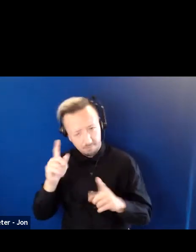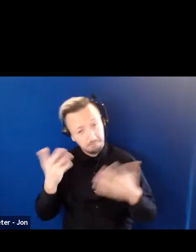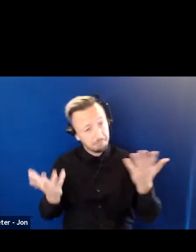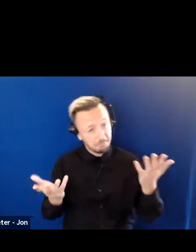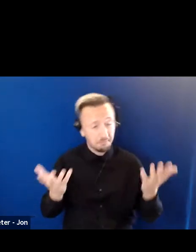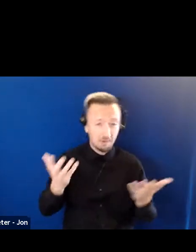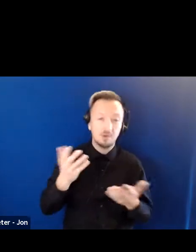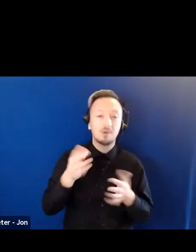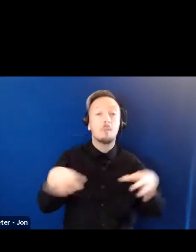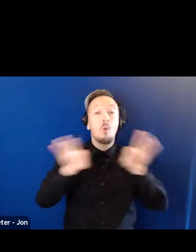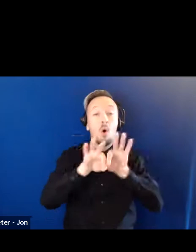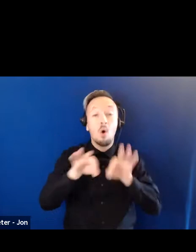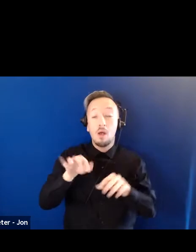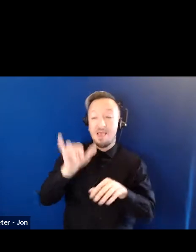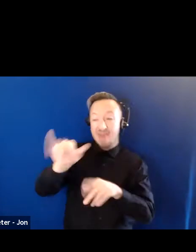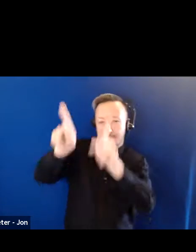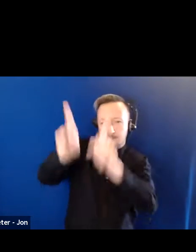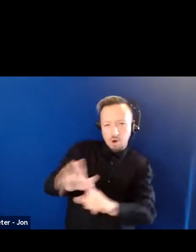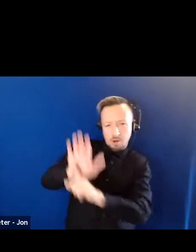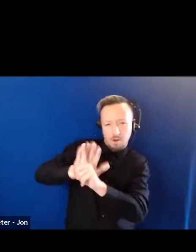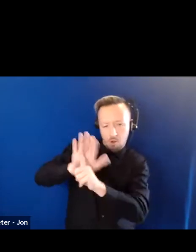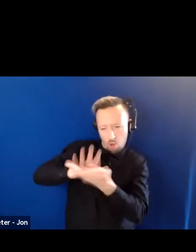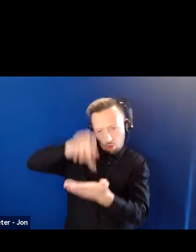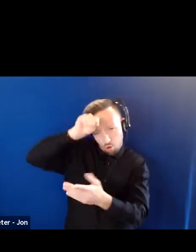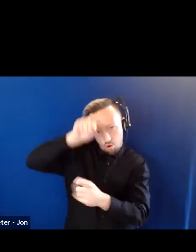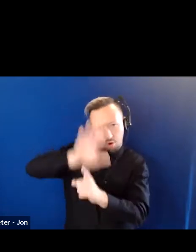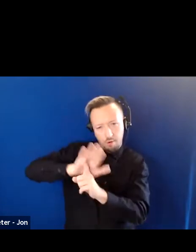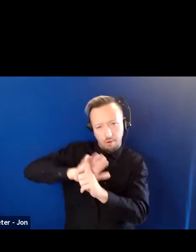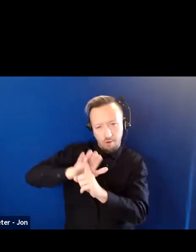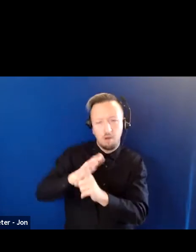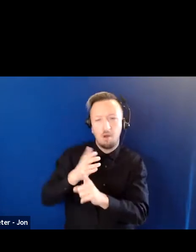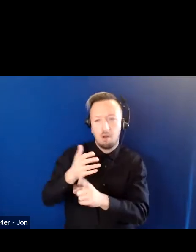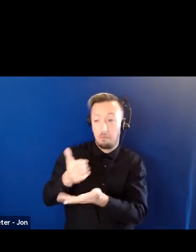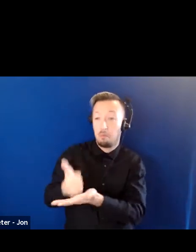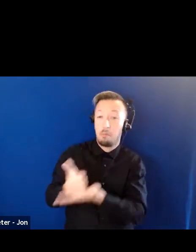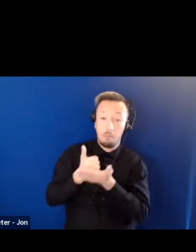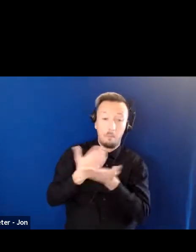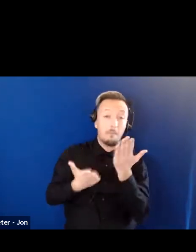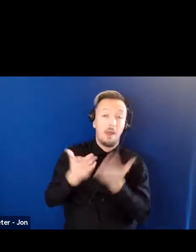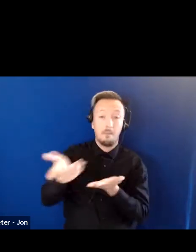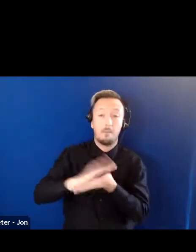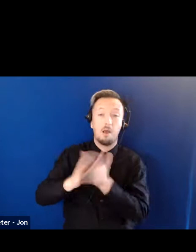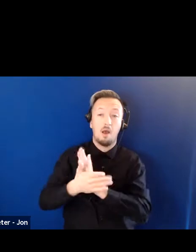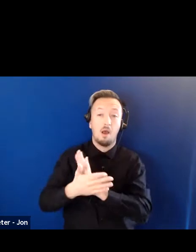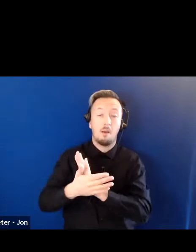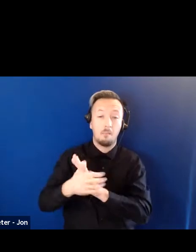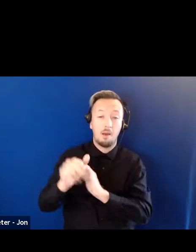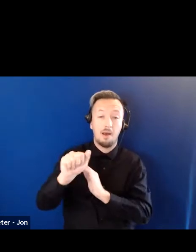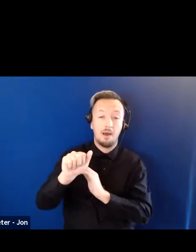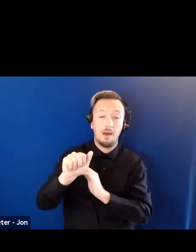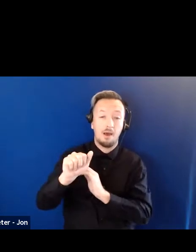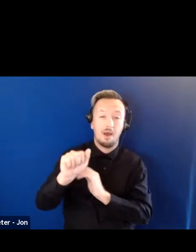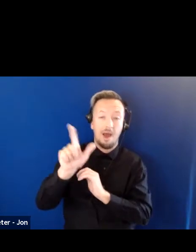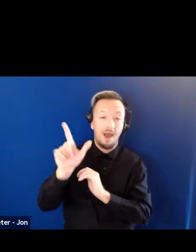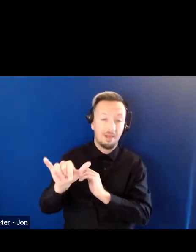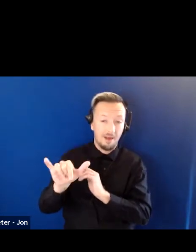to know the individual that you're working with. And they can actually become allies for you. So we believe that these are some of